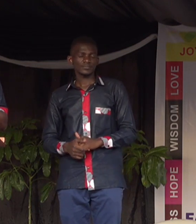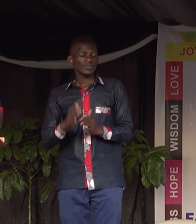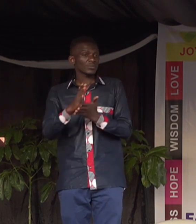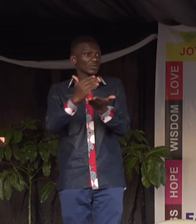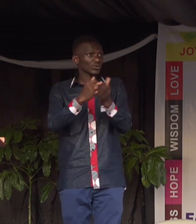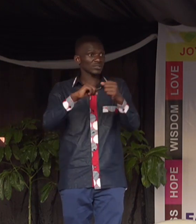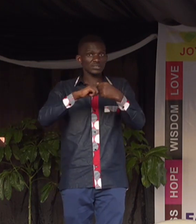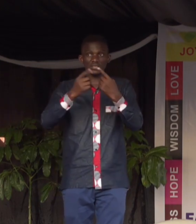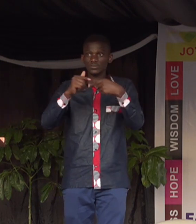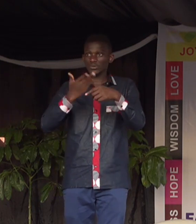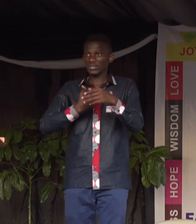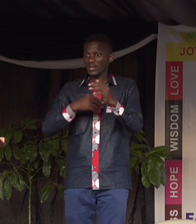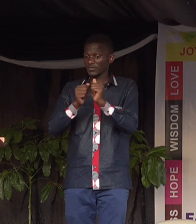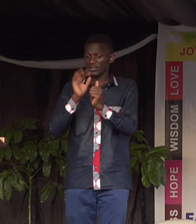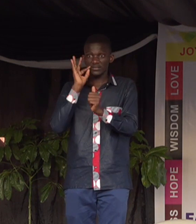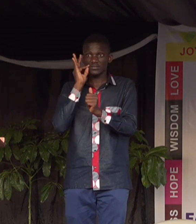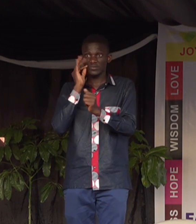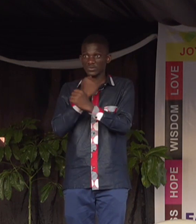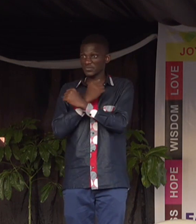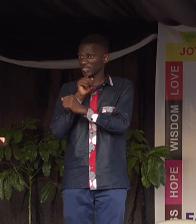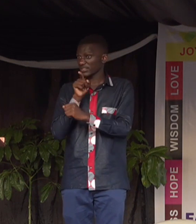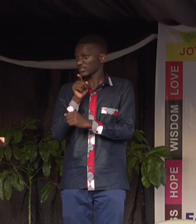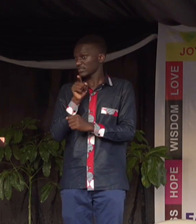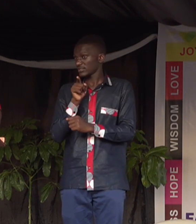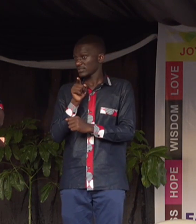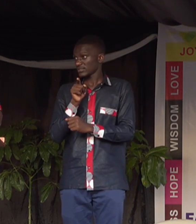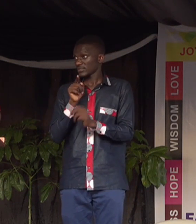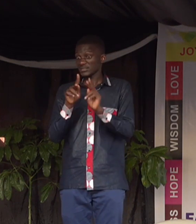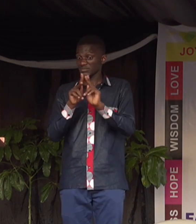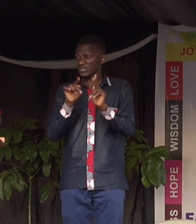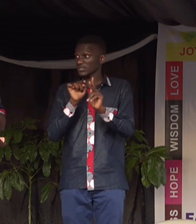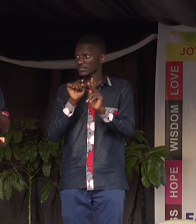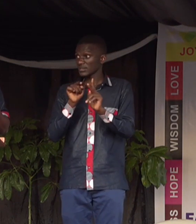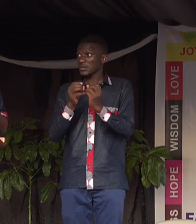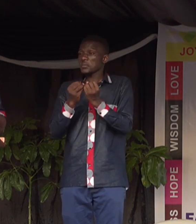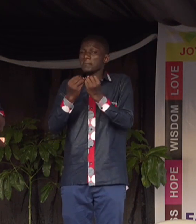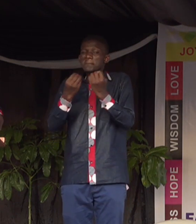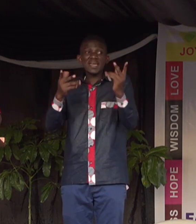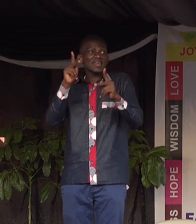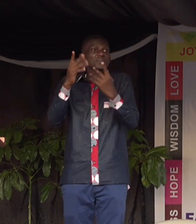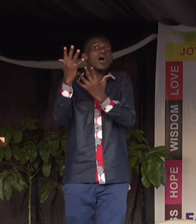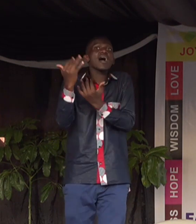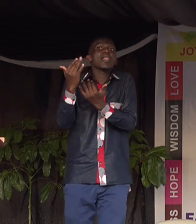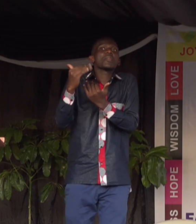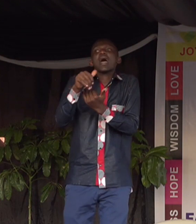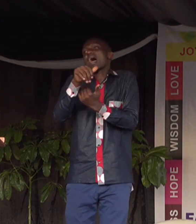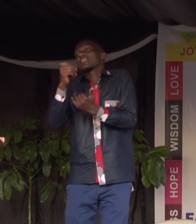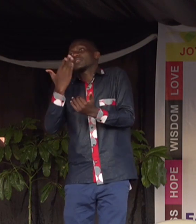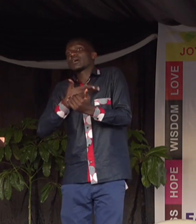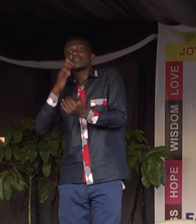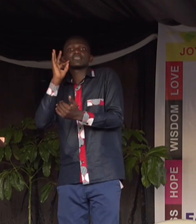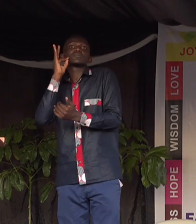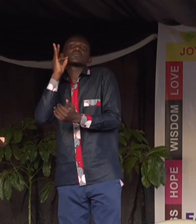Because the challenge we have with this fruit is that many people expect others to bear the fruit.